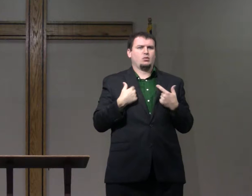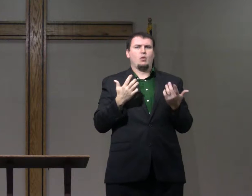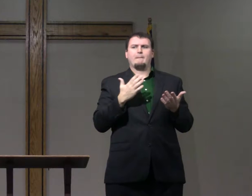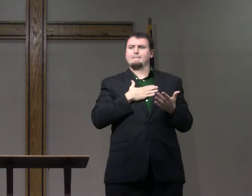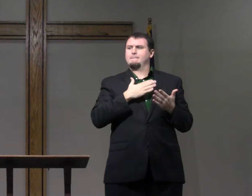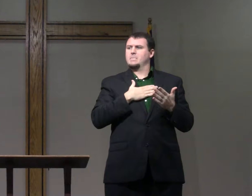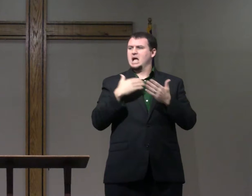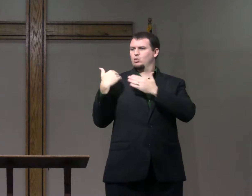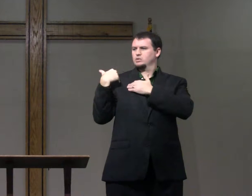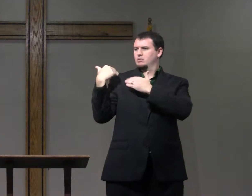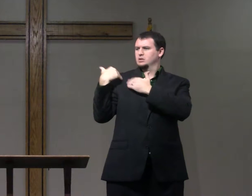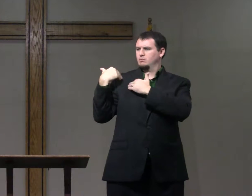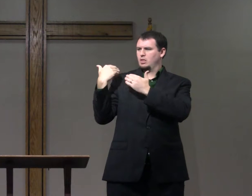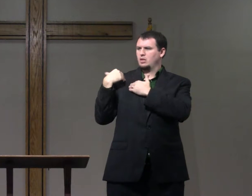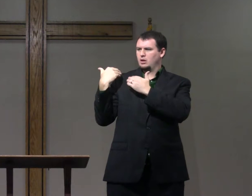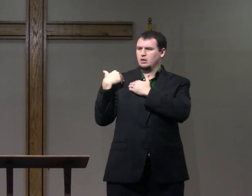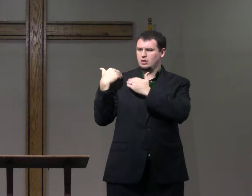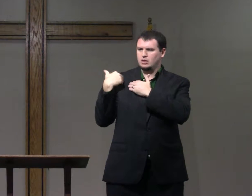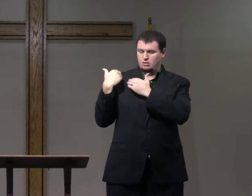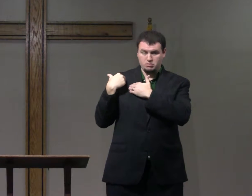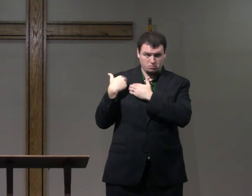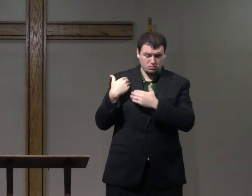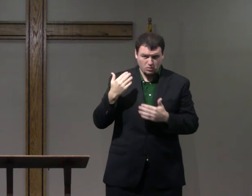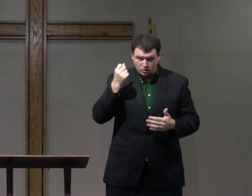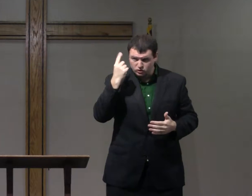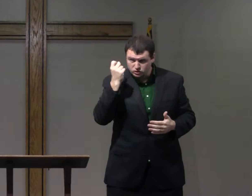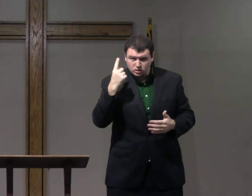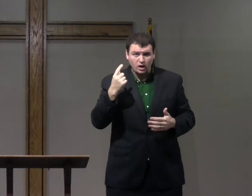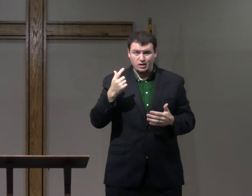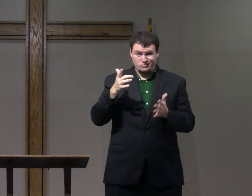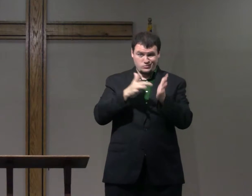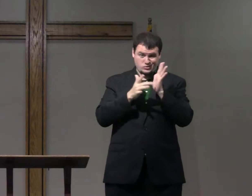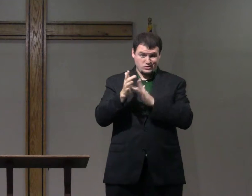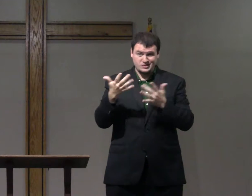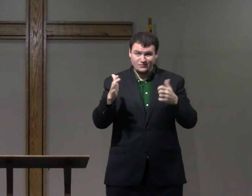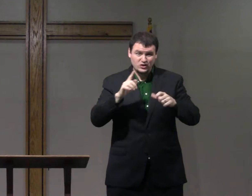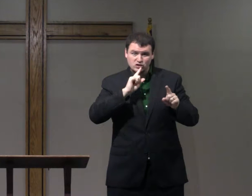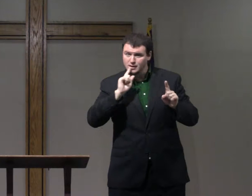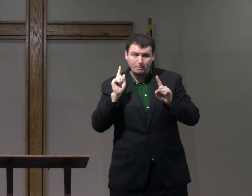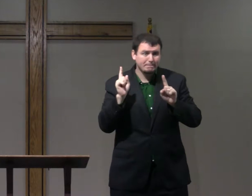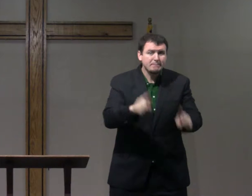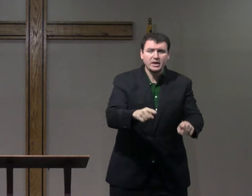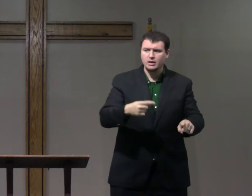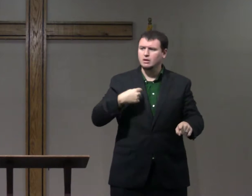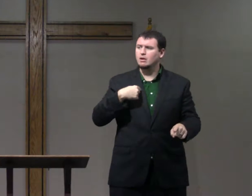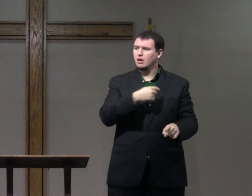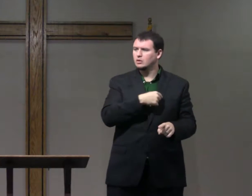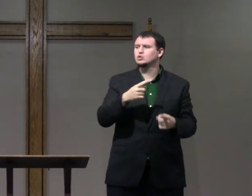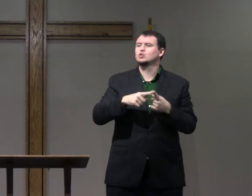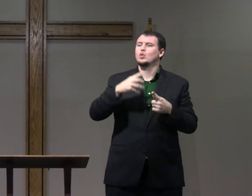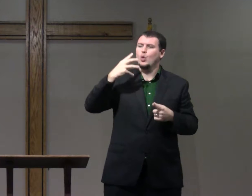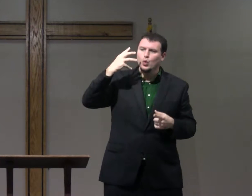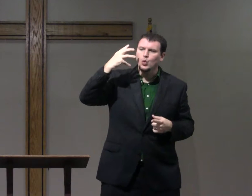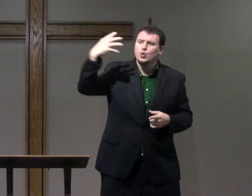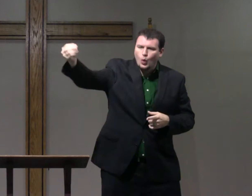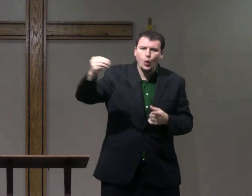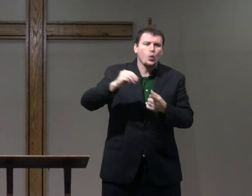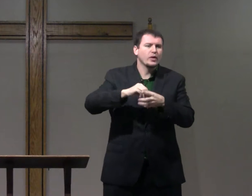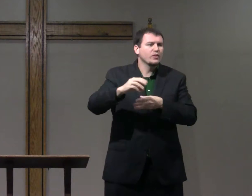the mission, what my responsibility is as far as missions, what my and your